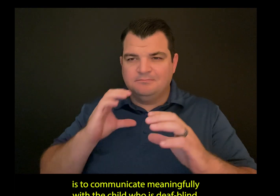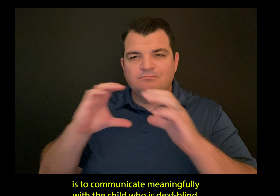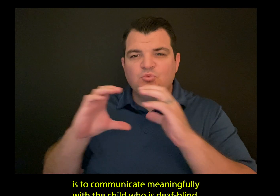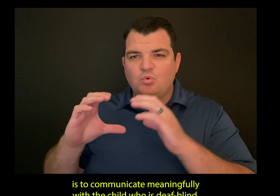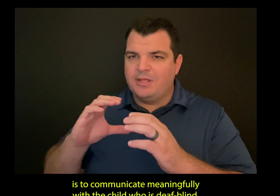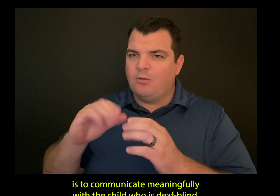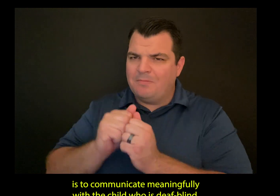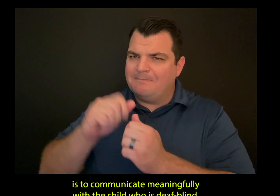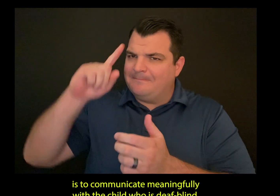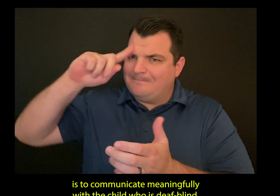deafblind.